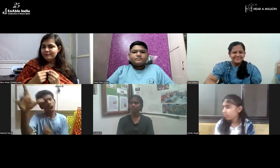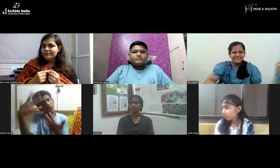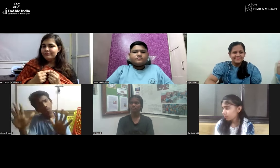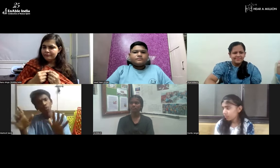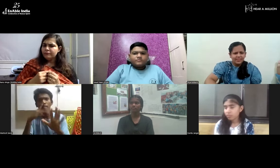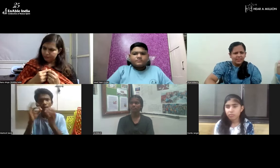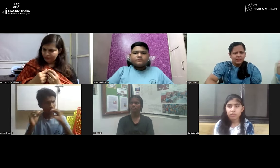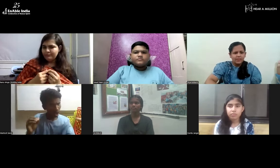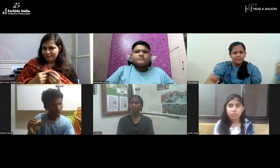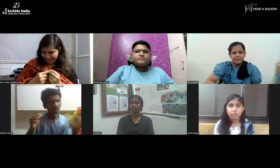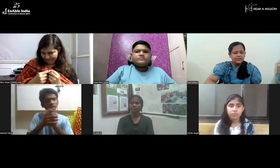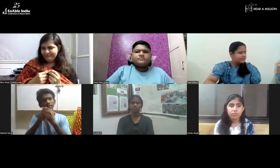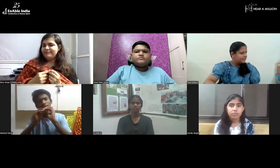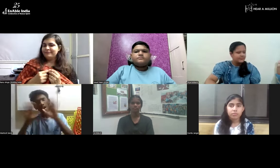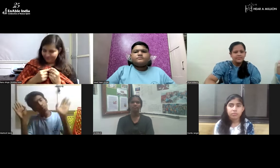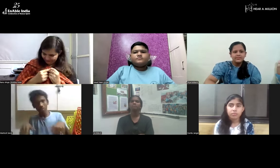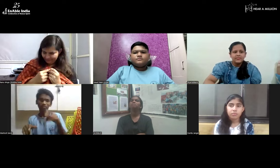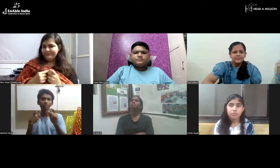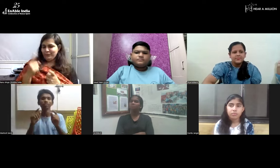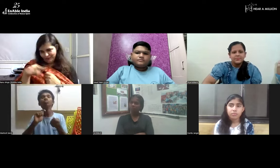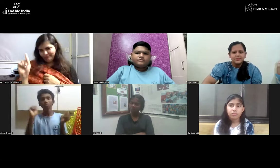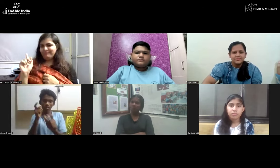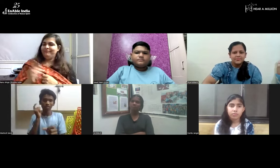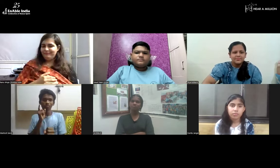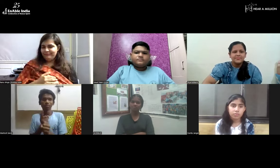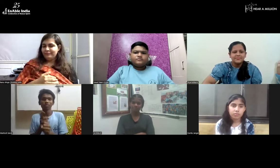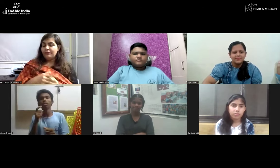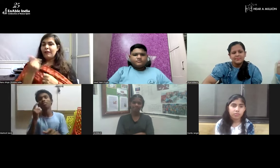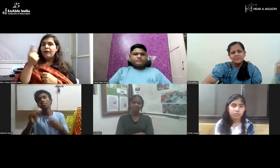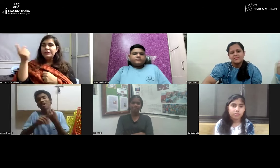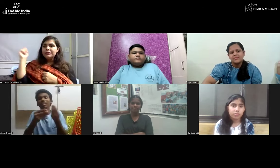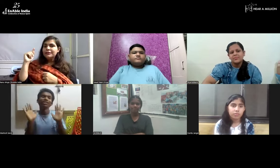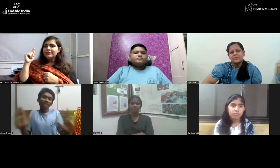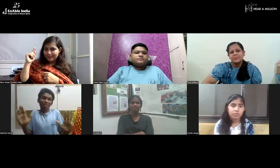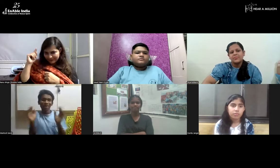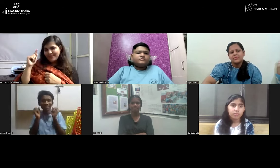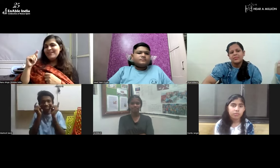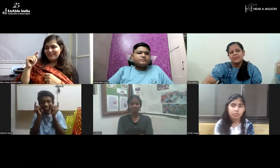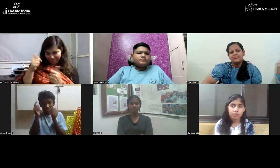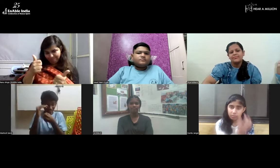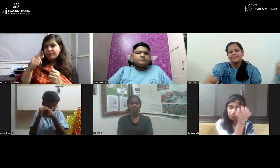them. Teachers also. I think it's important that you quickly go to your teachers and tell them.